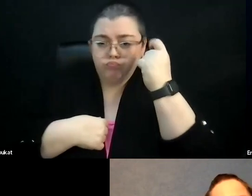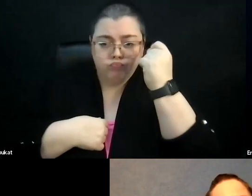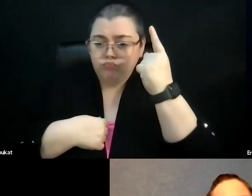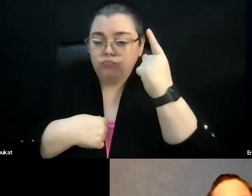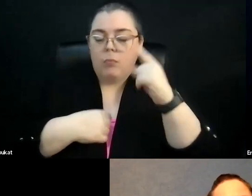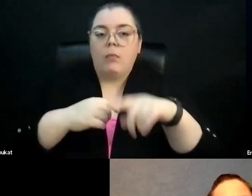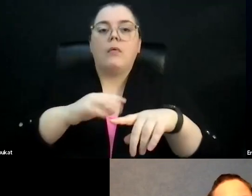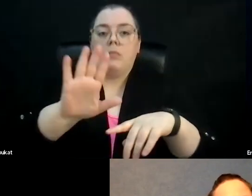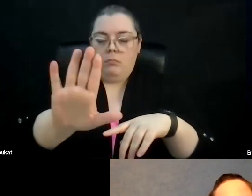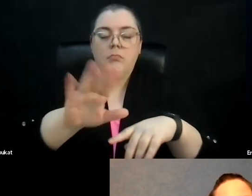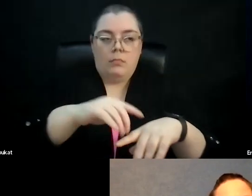But your comment, I do understand your comment.